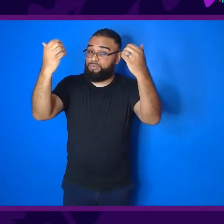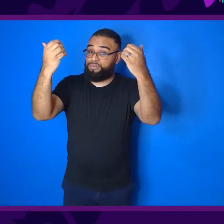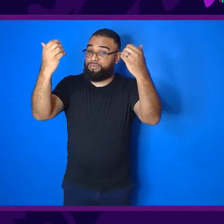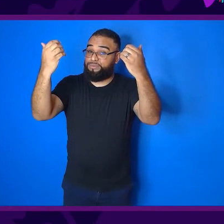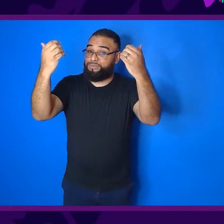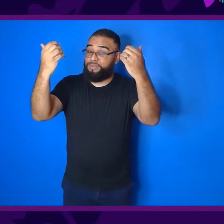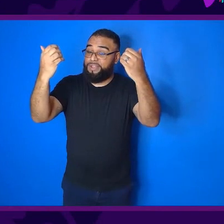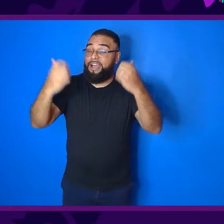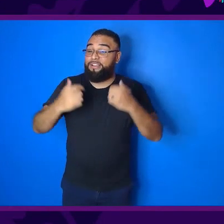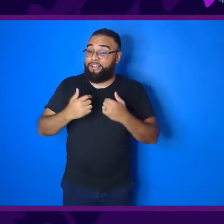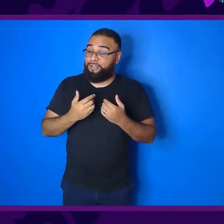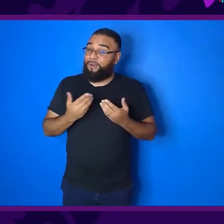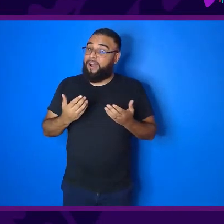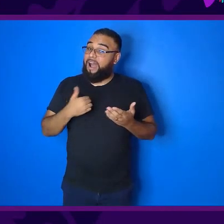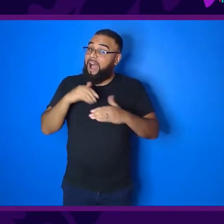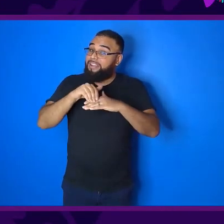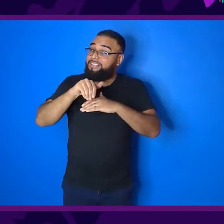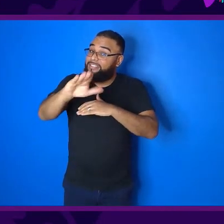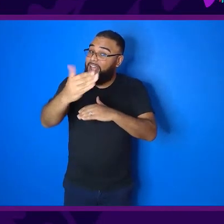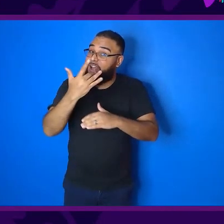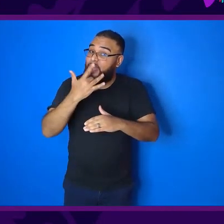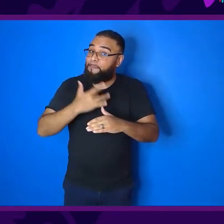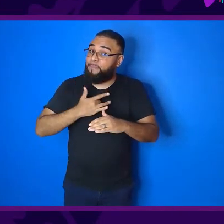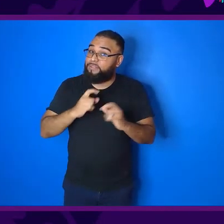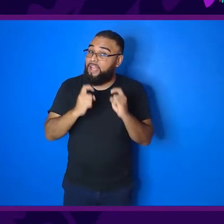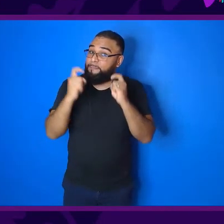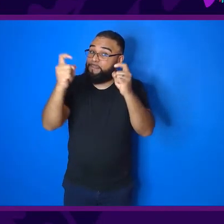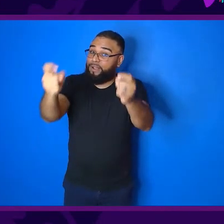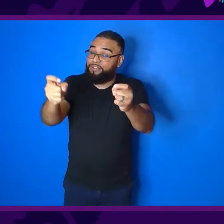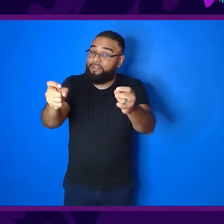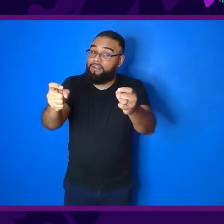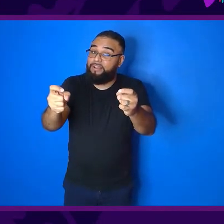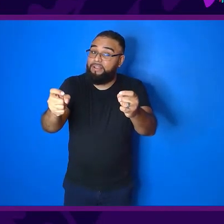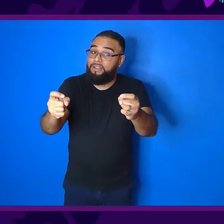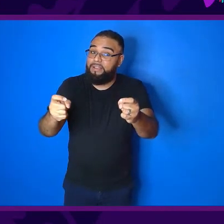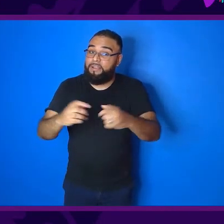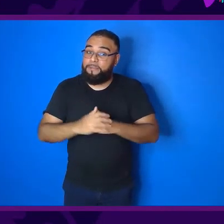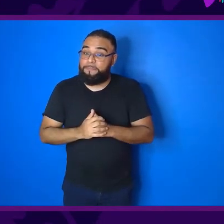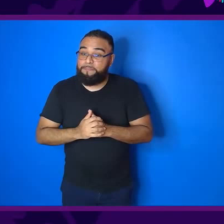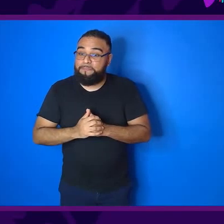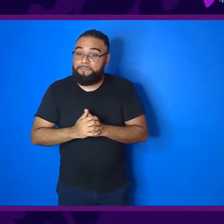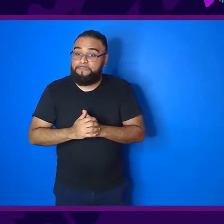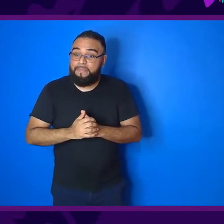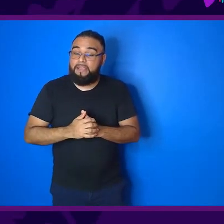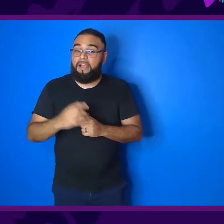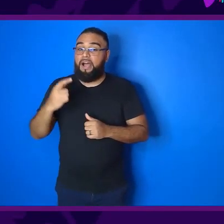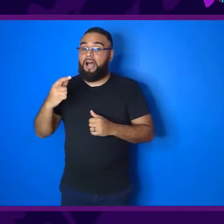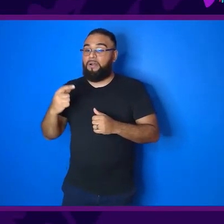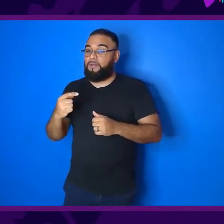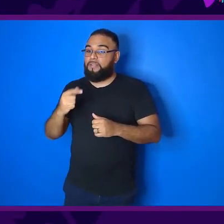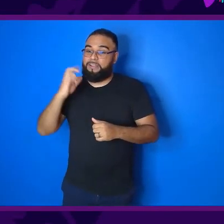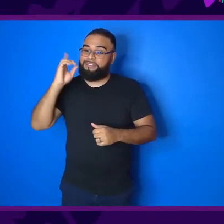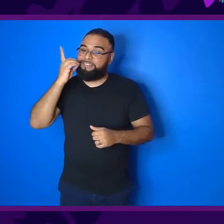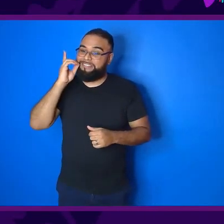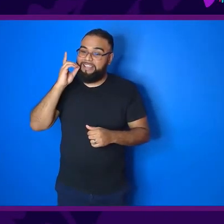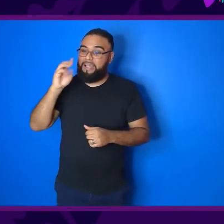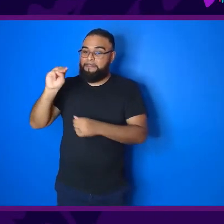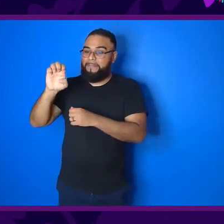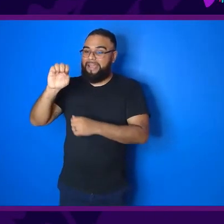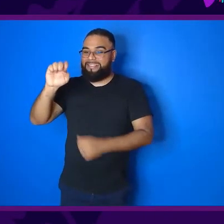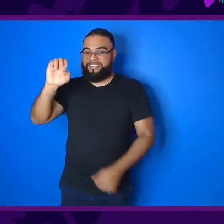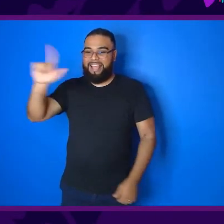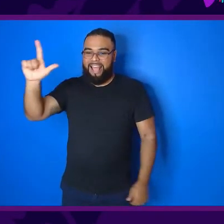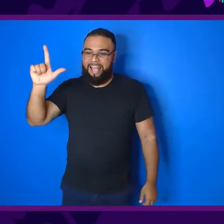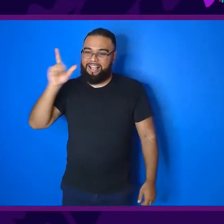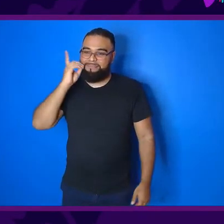you a birthday present, my tres papalote mezcal. So somebody hand it to her off stage here. Did it get